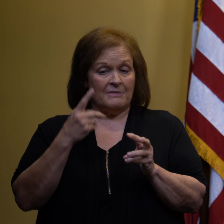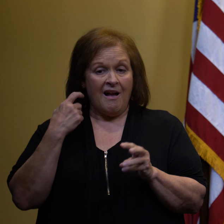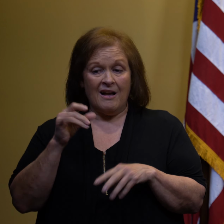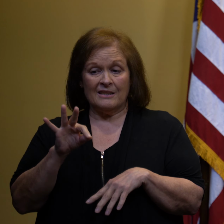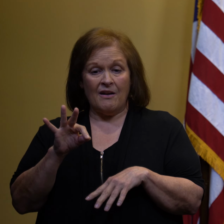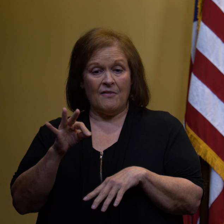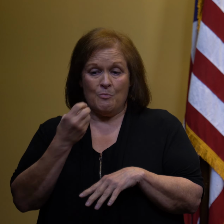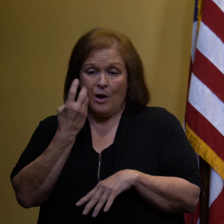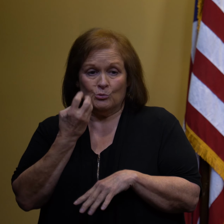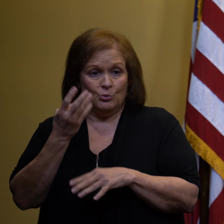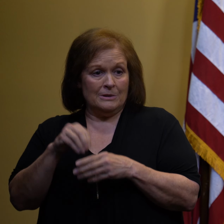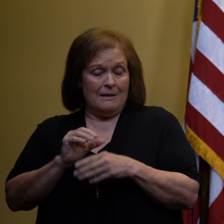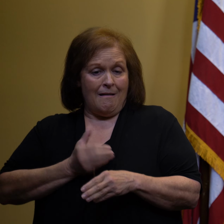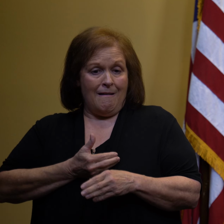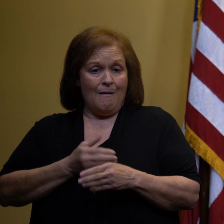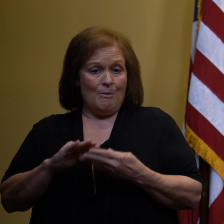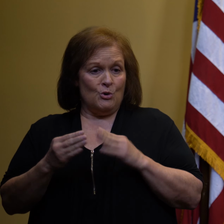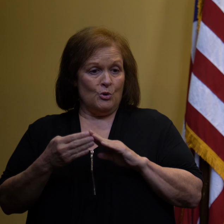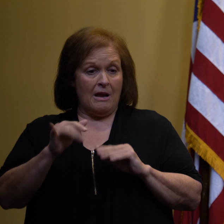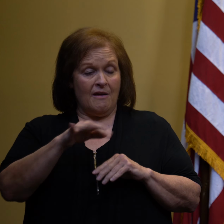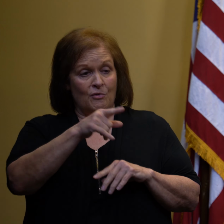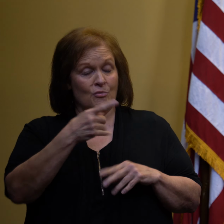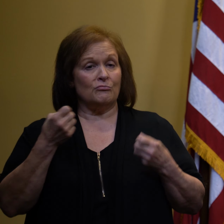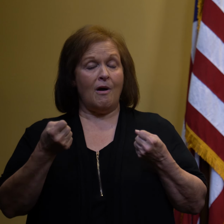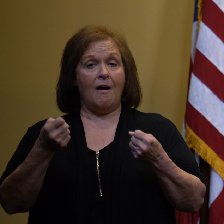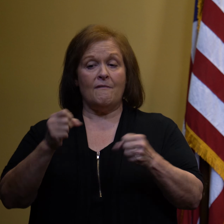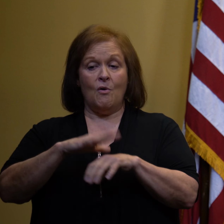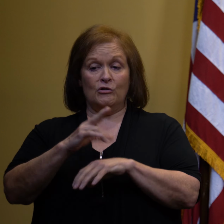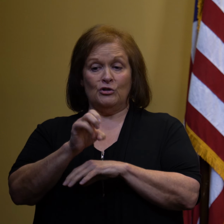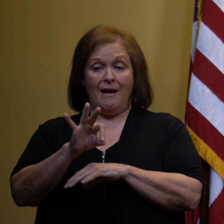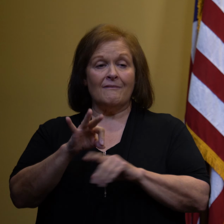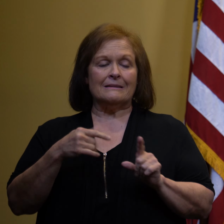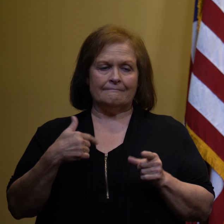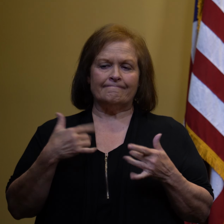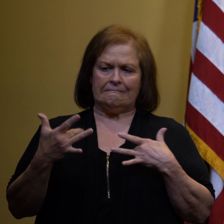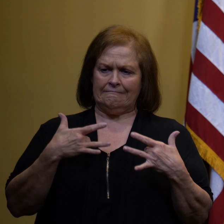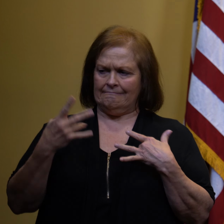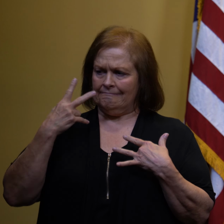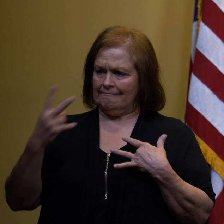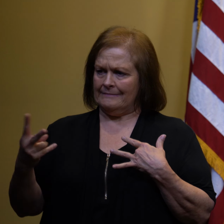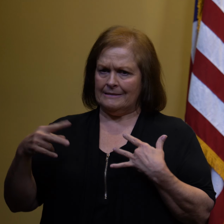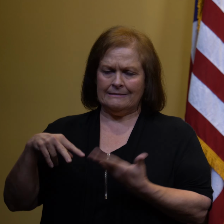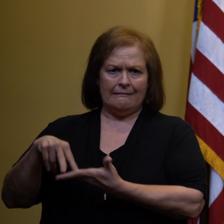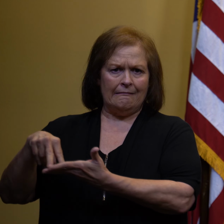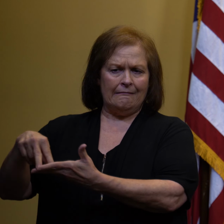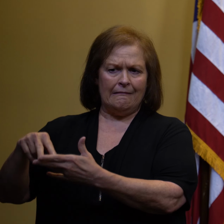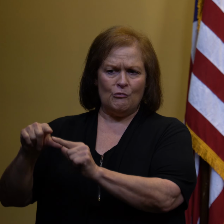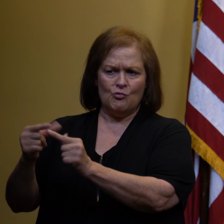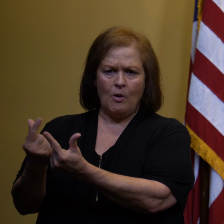prostitution in our community. And if you drive along Chef, it's concerning. You see